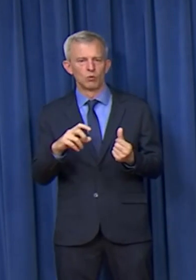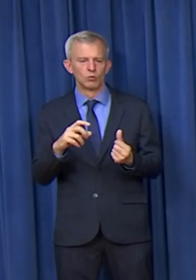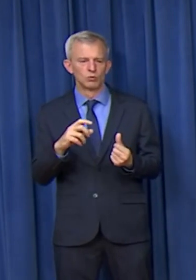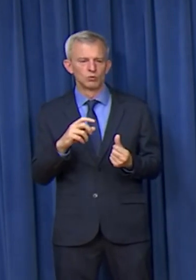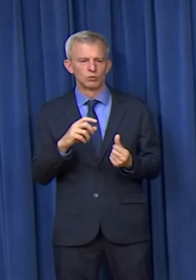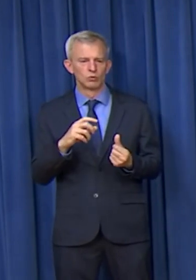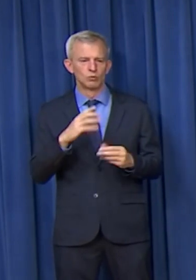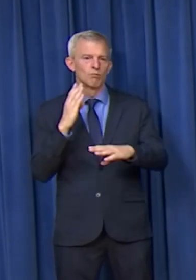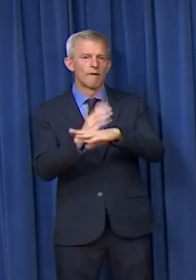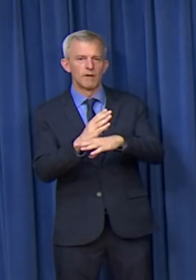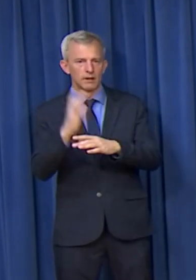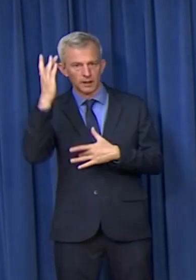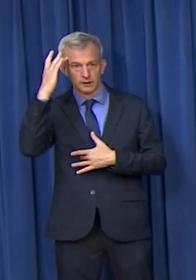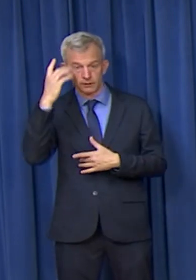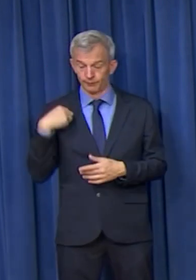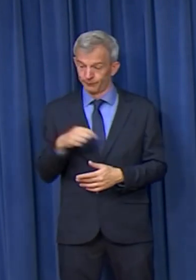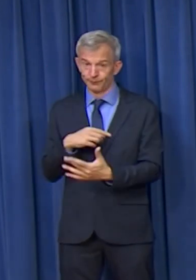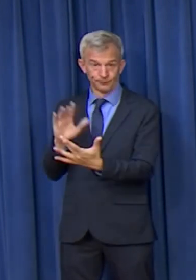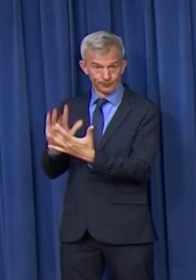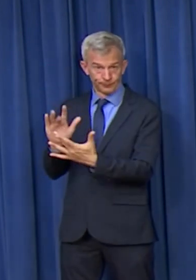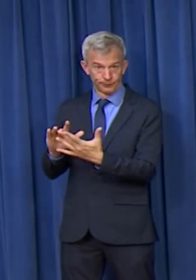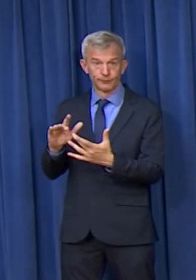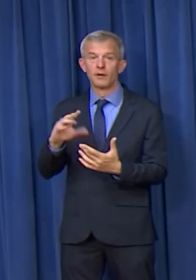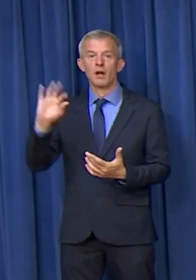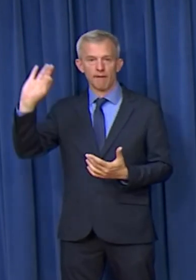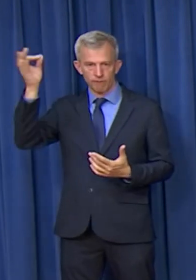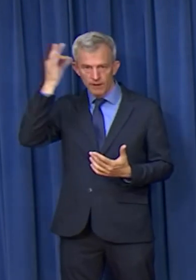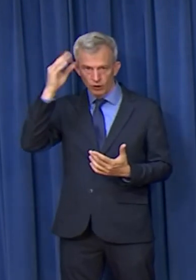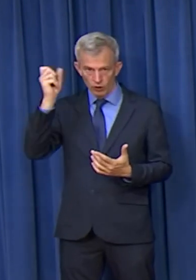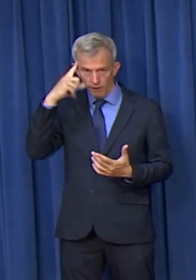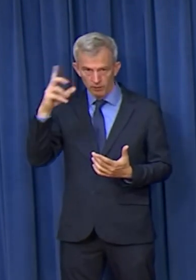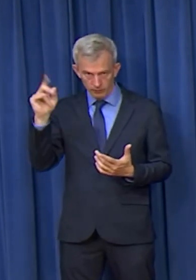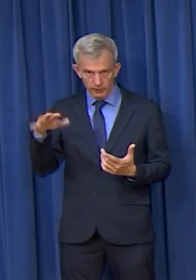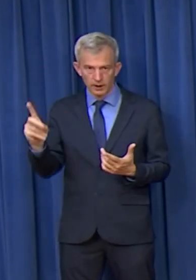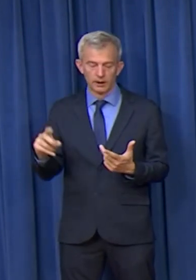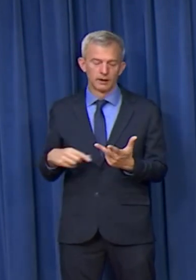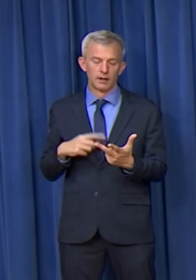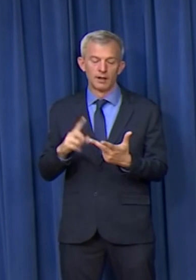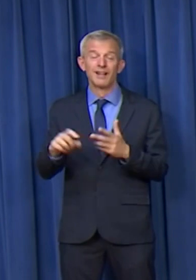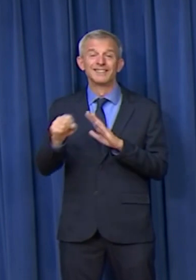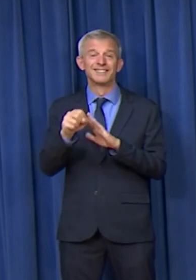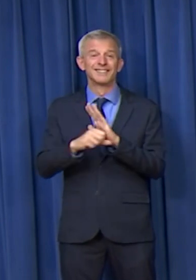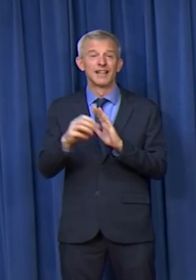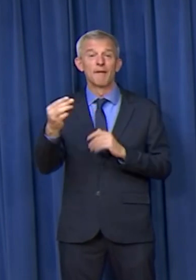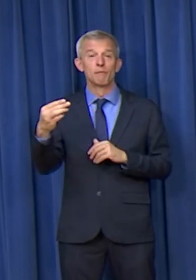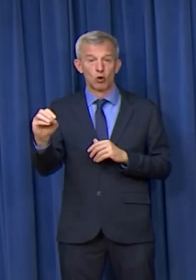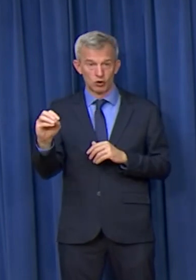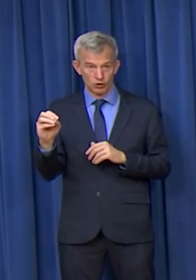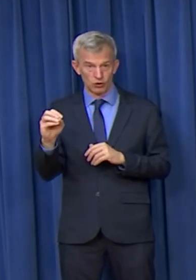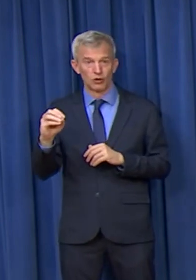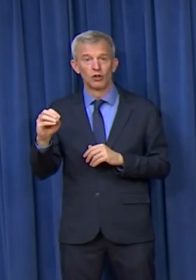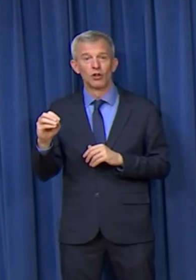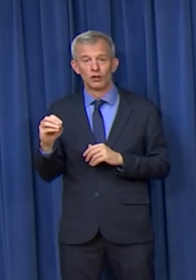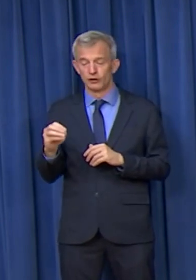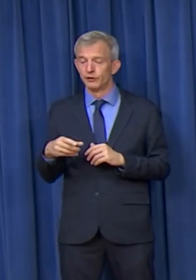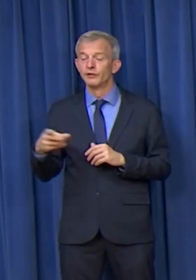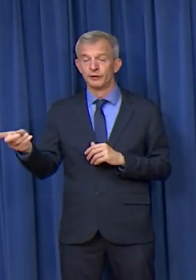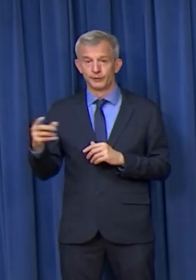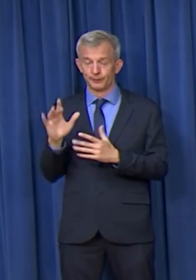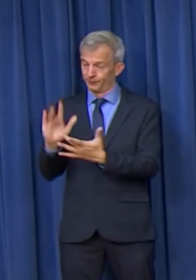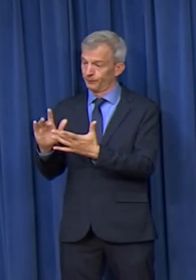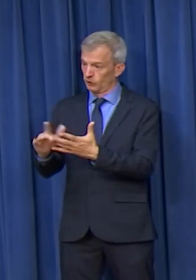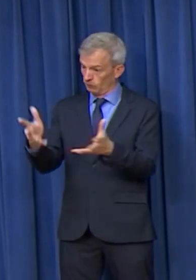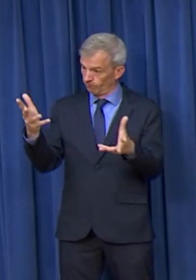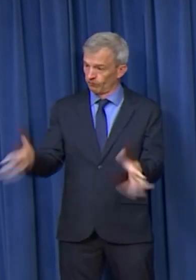We reached out to them, as did the federal government and the state of Missouri, its attorney general. And the show took down its claims and